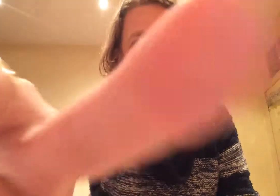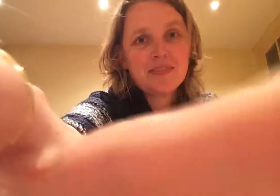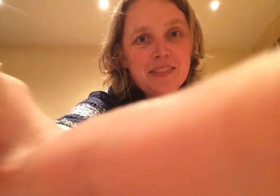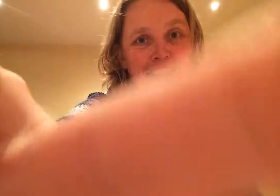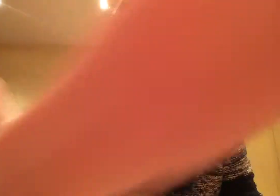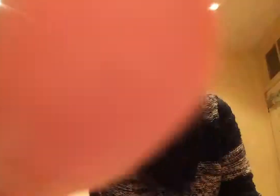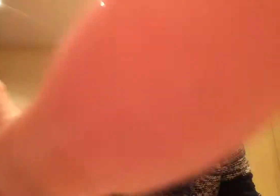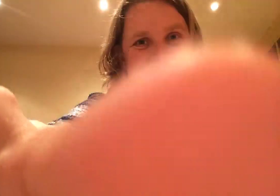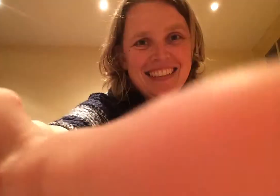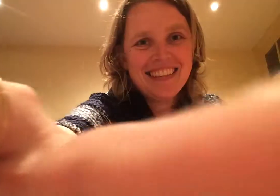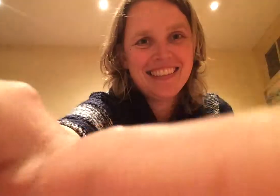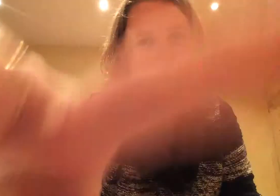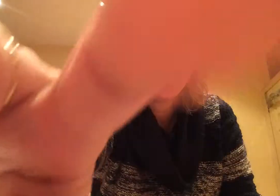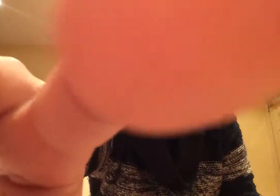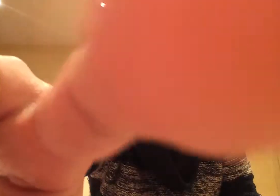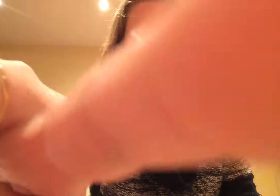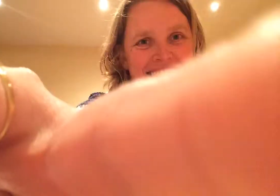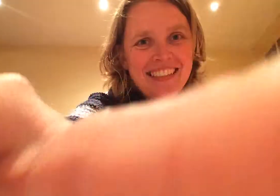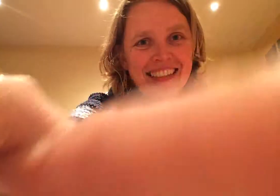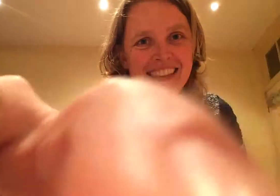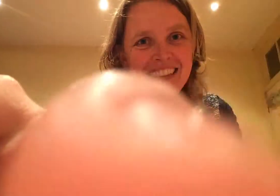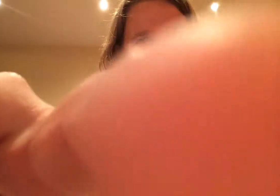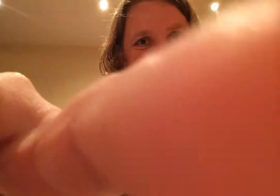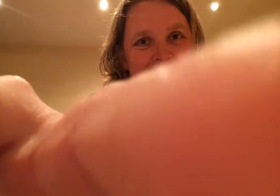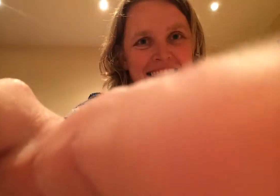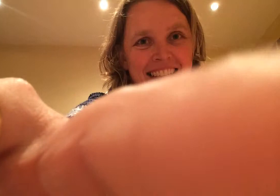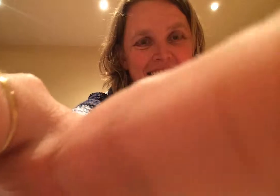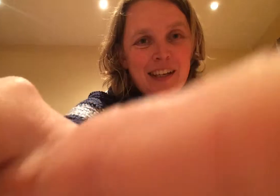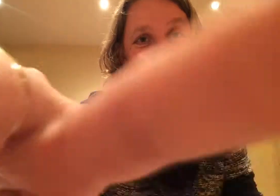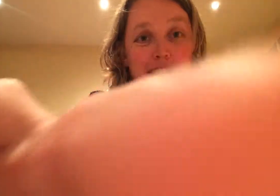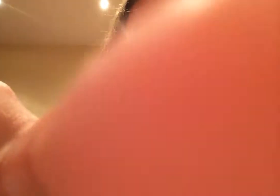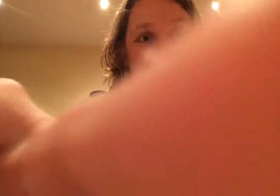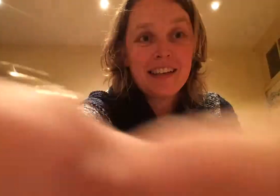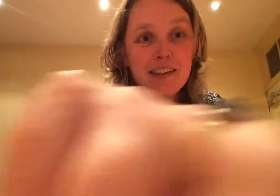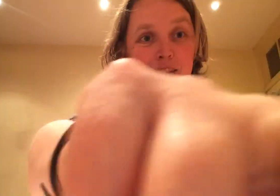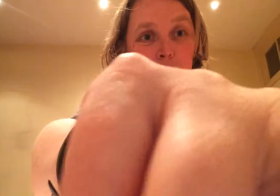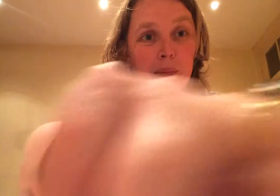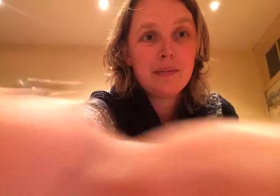I can't get it to stop.